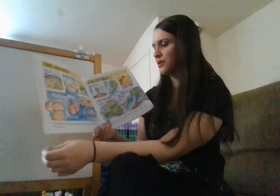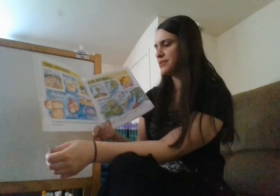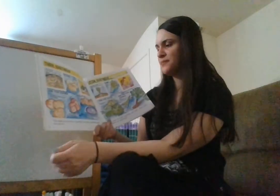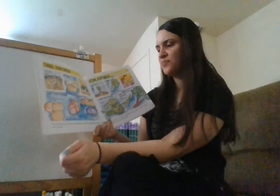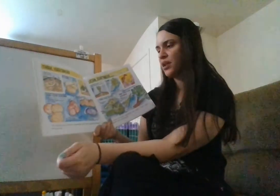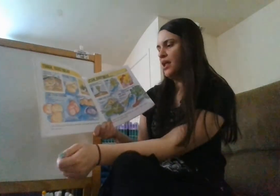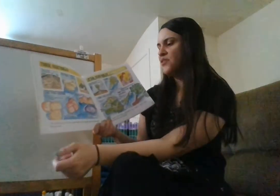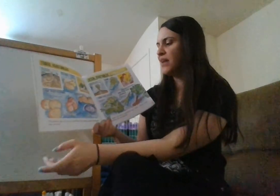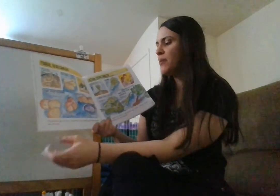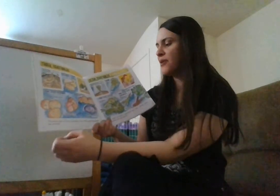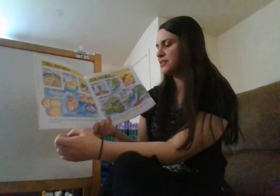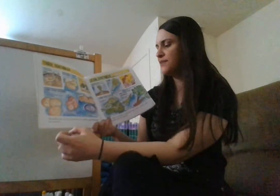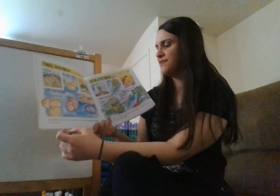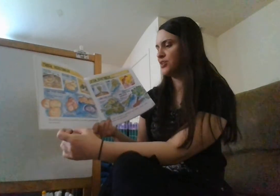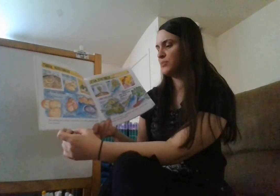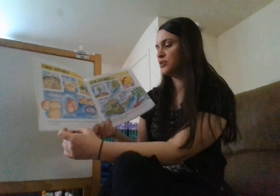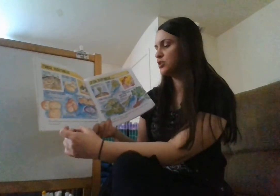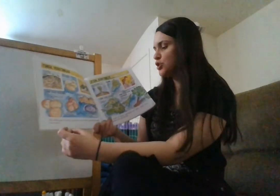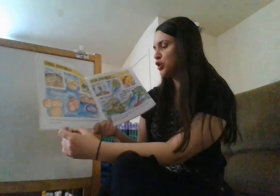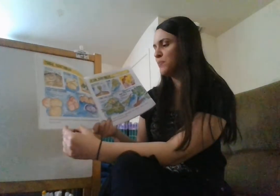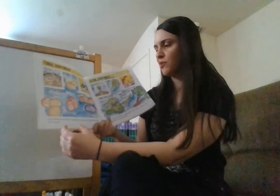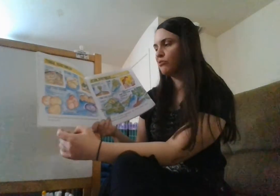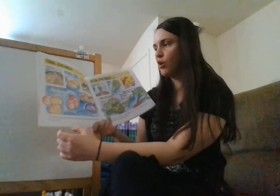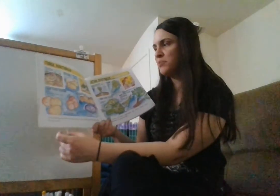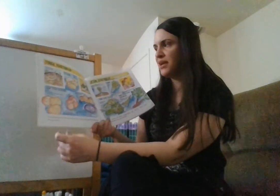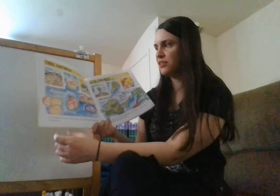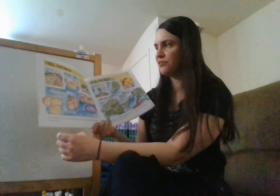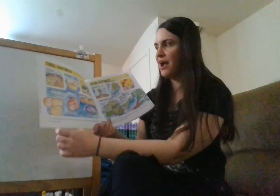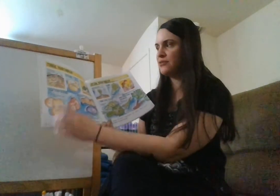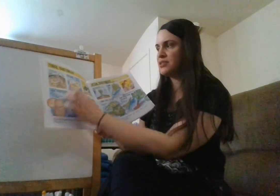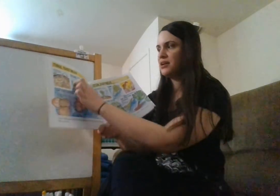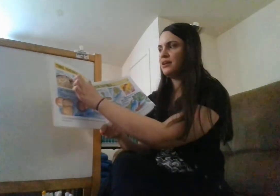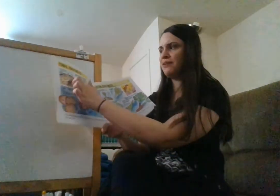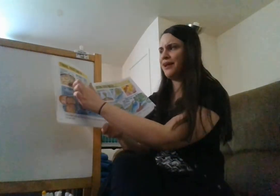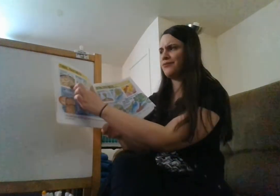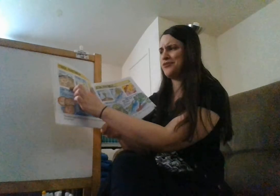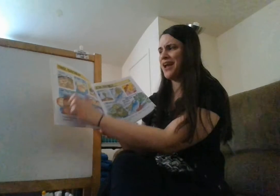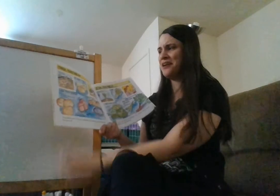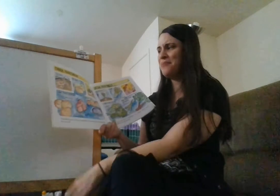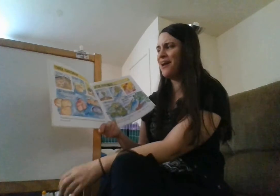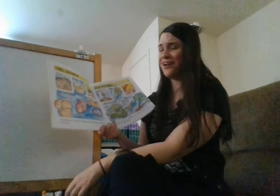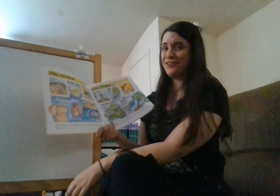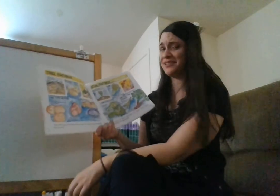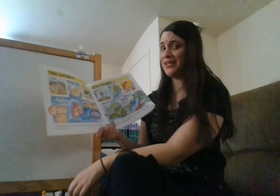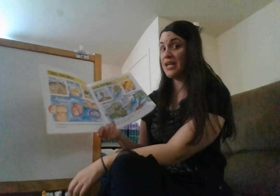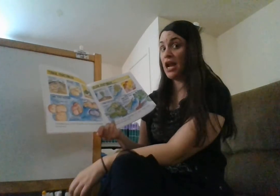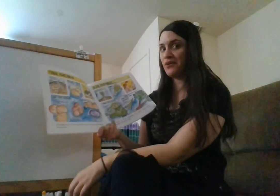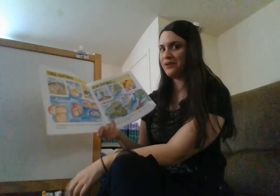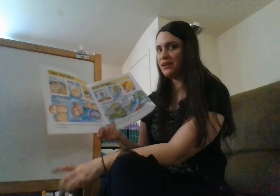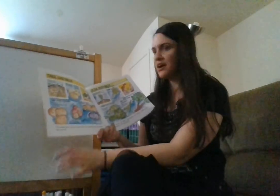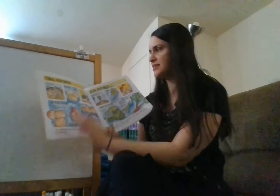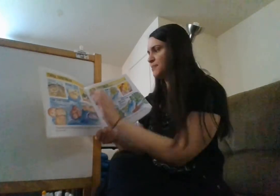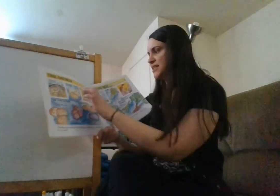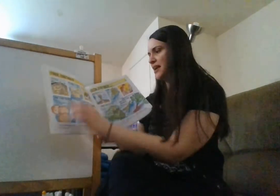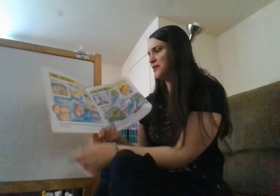Tubers. The edible parts of these vegetables, the tuber, grow beneath the ground, like Kennebec, I think that's how you say it, I have no idea, guys.